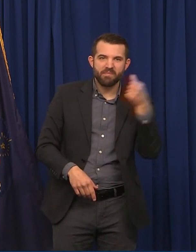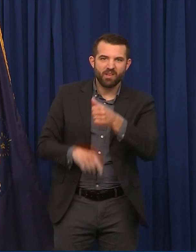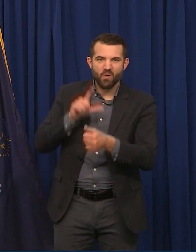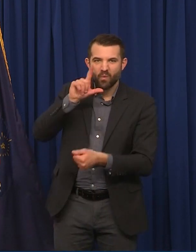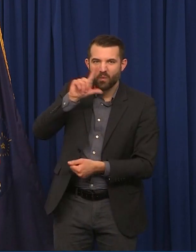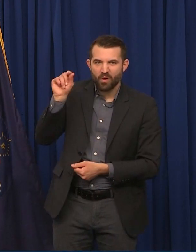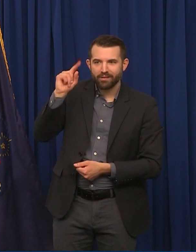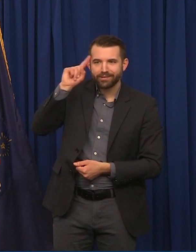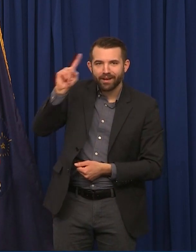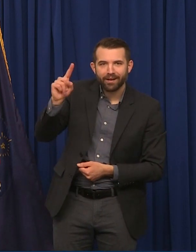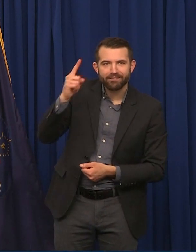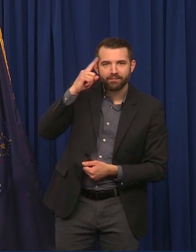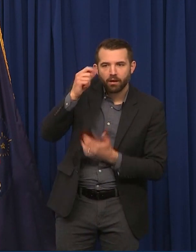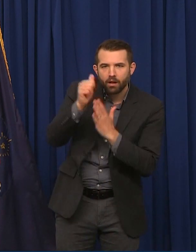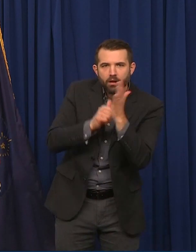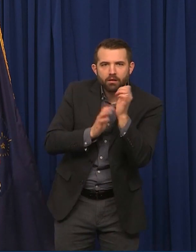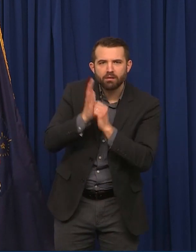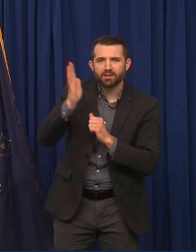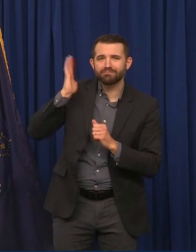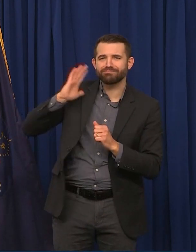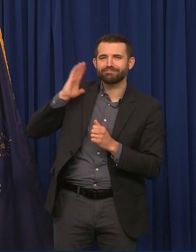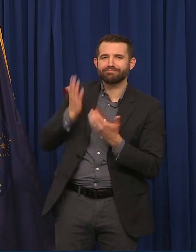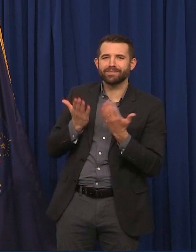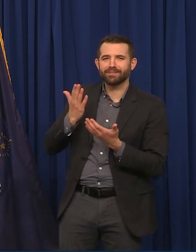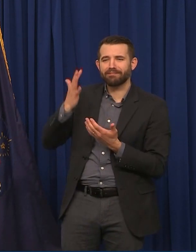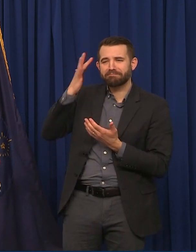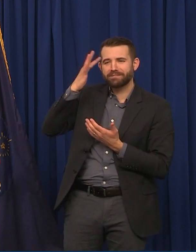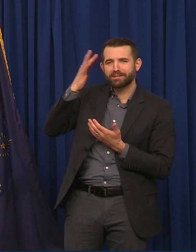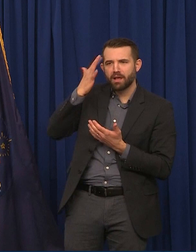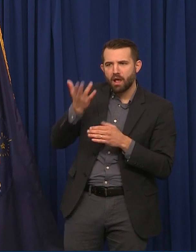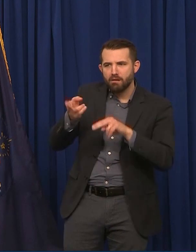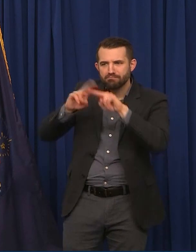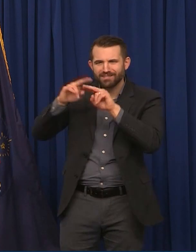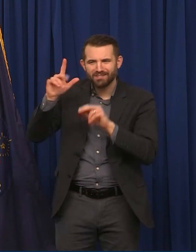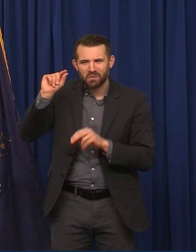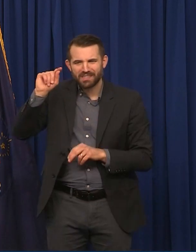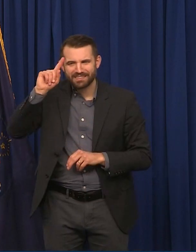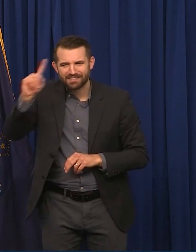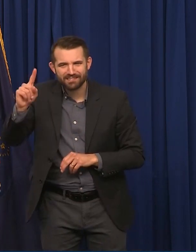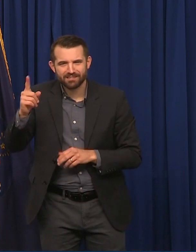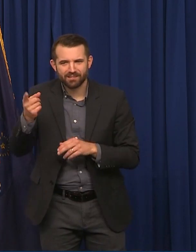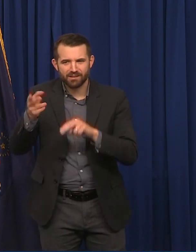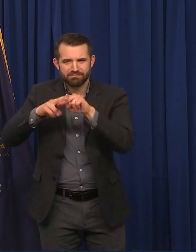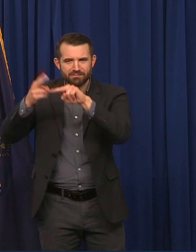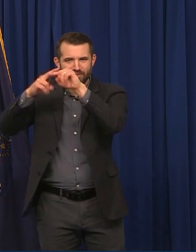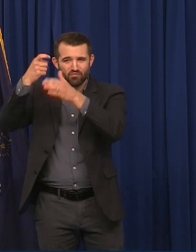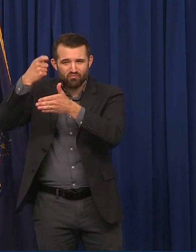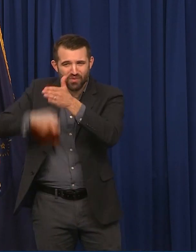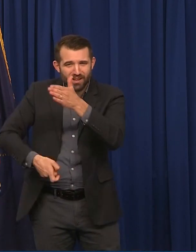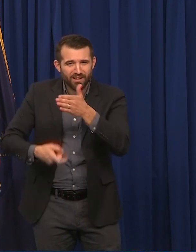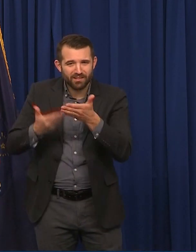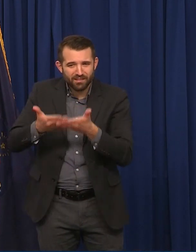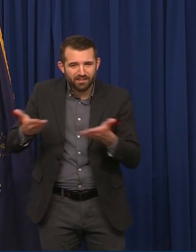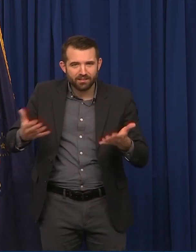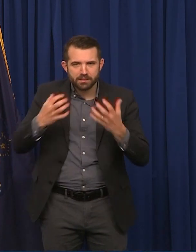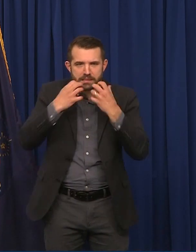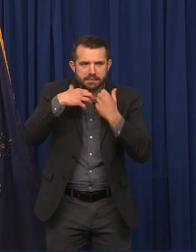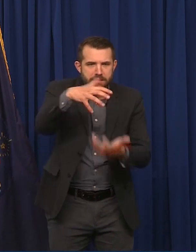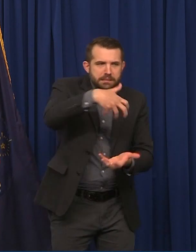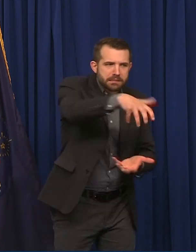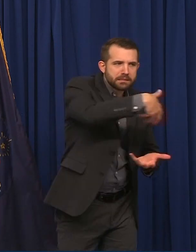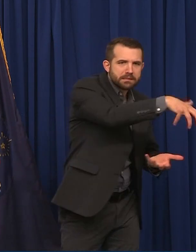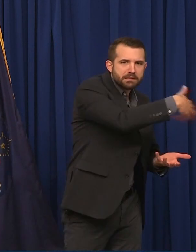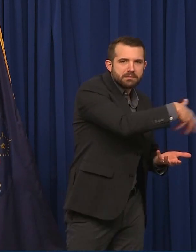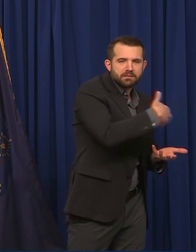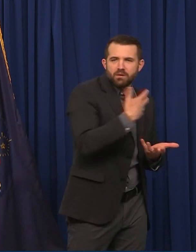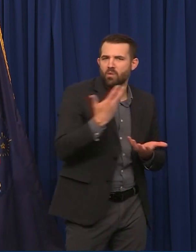when they used to pay for, used to spend a nickel or even 15 times as much for those coveted N95 masks. Great. So